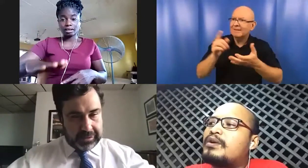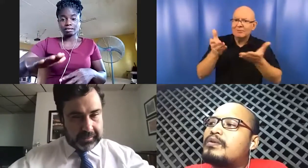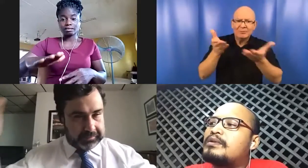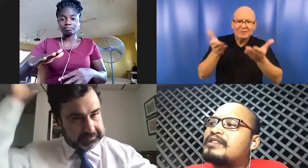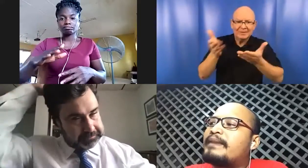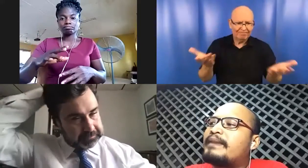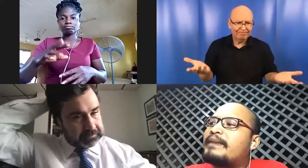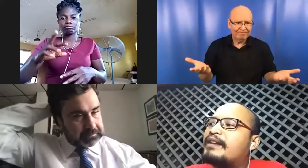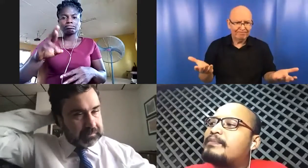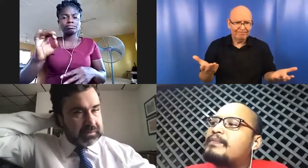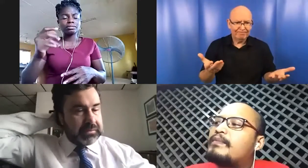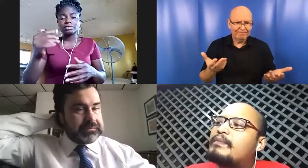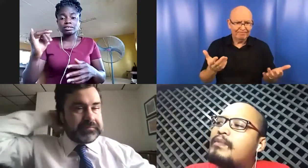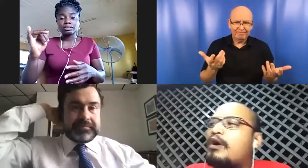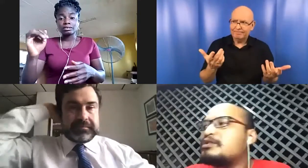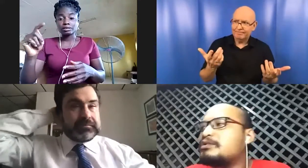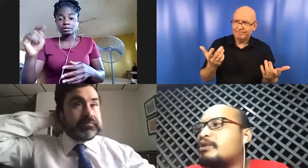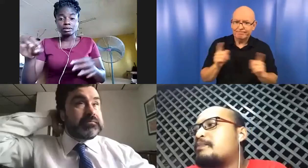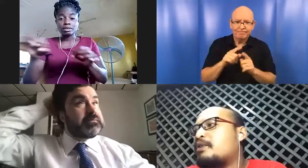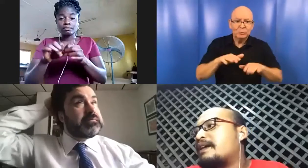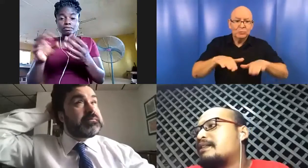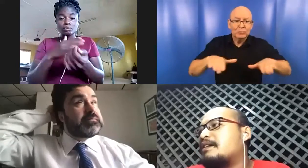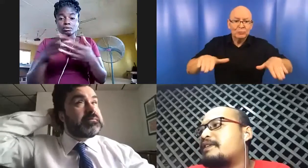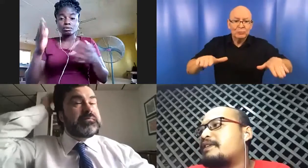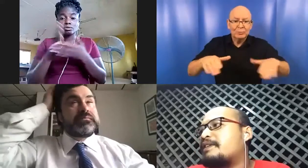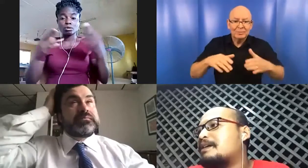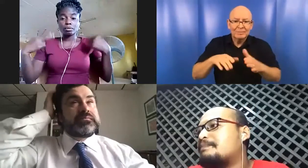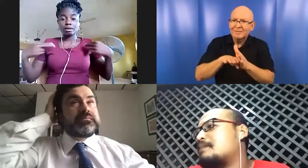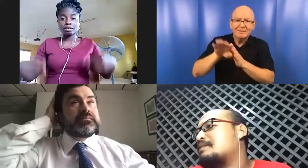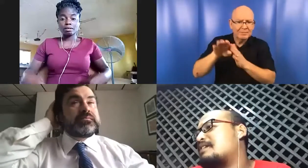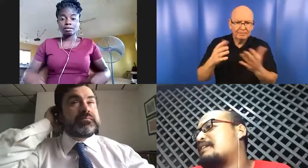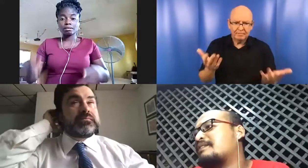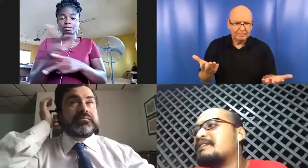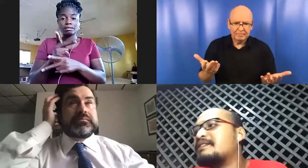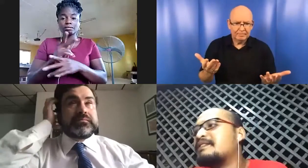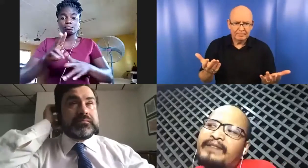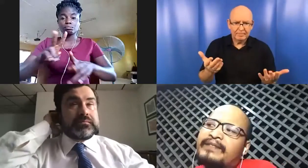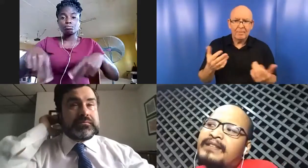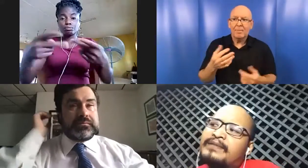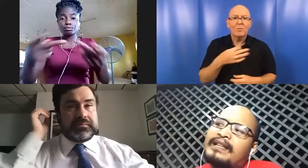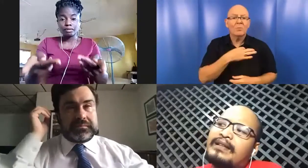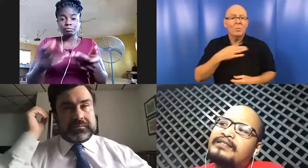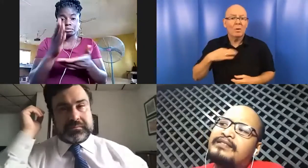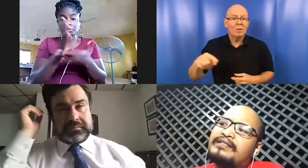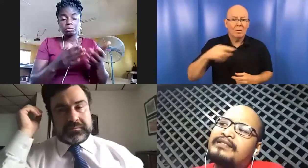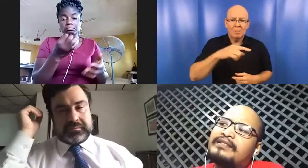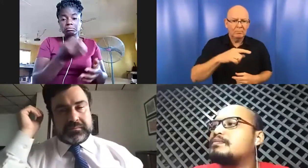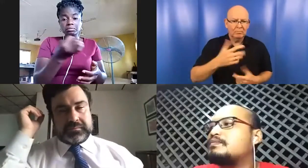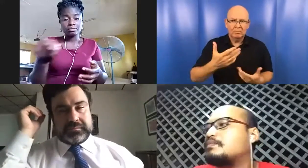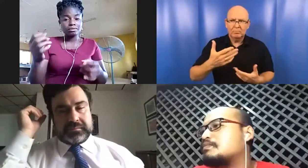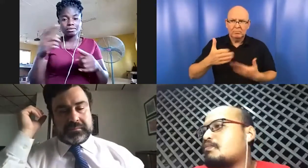Even though some healthcare already provide virtual therapy, but the effectiveness of that is still